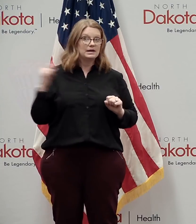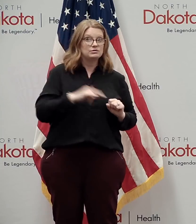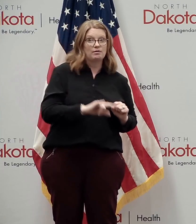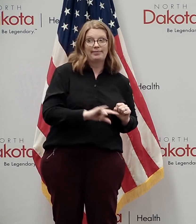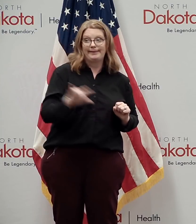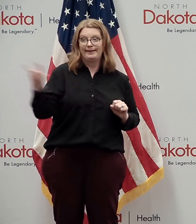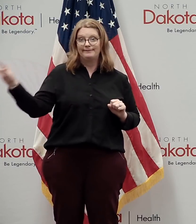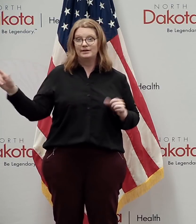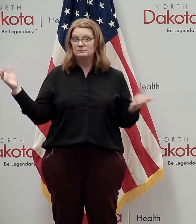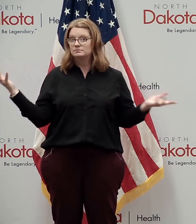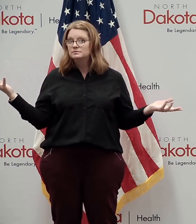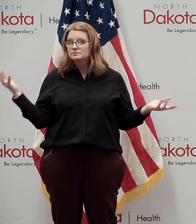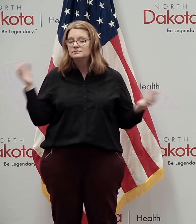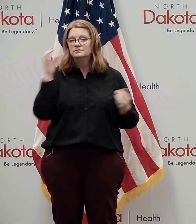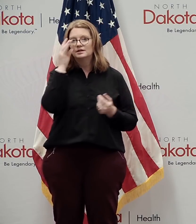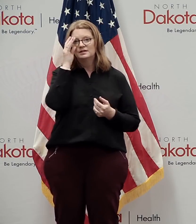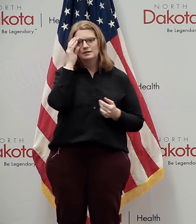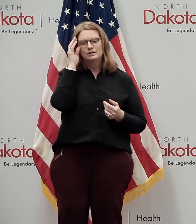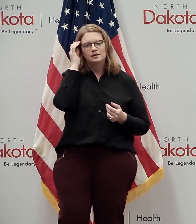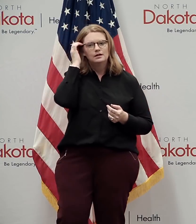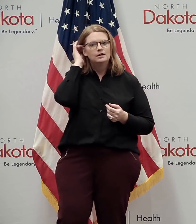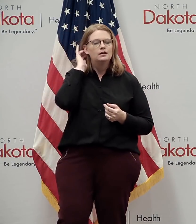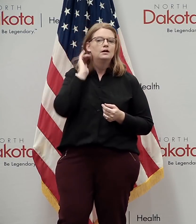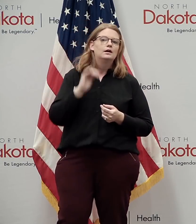Well, I'm